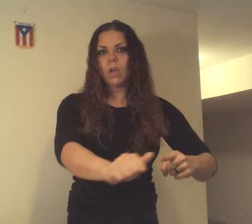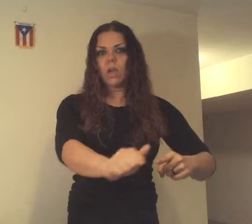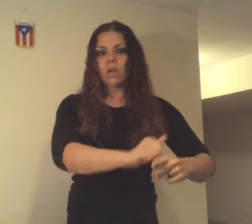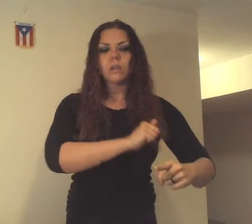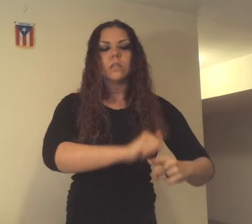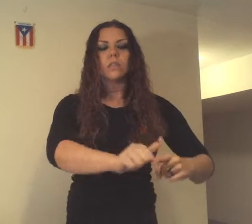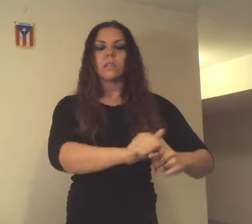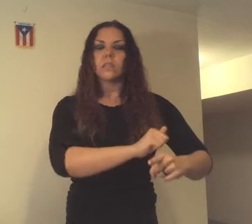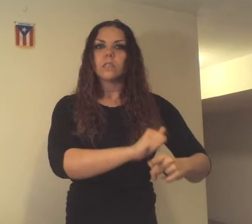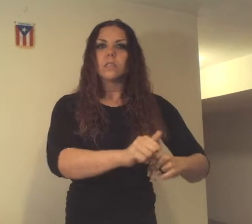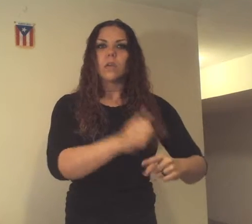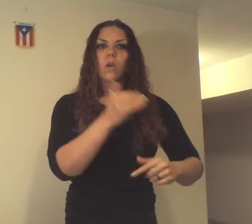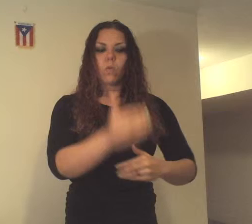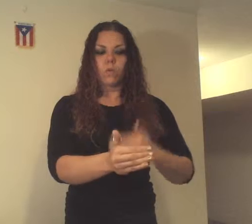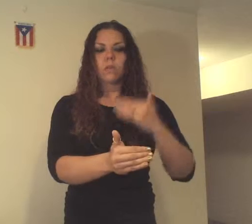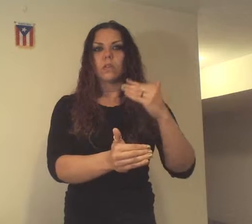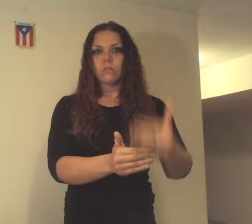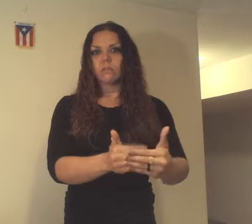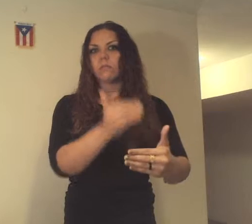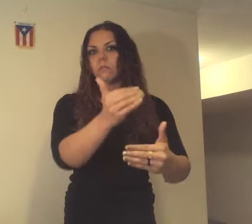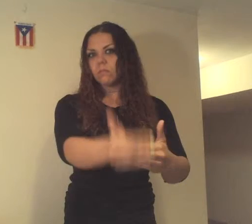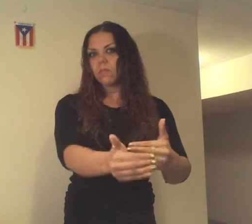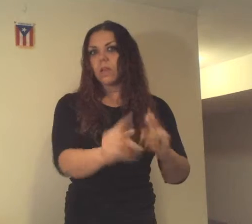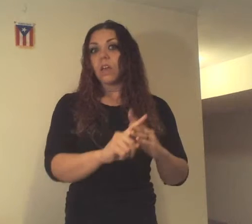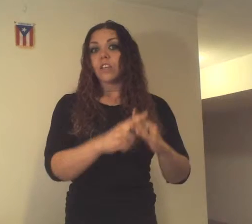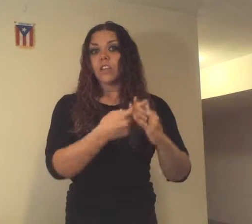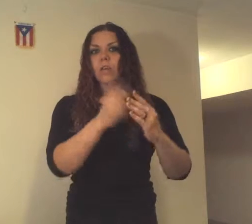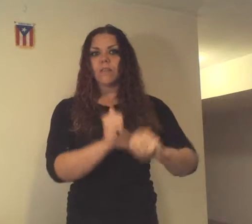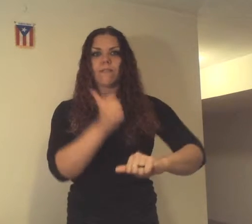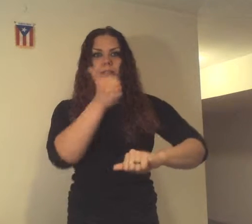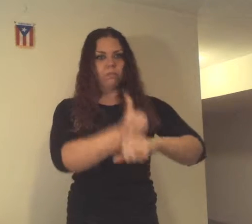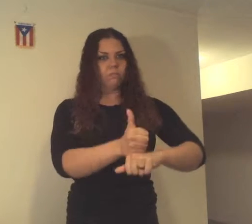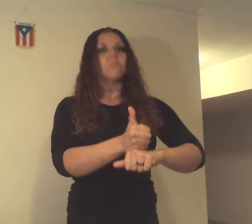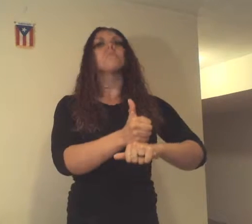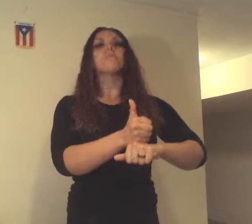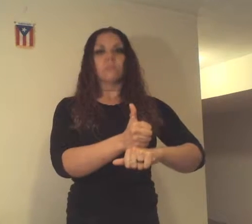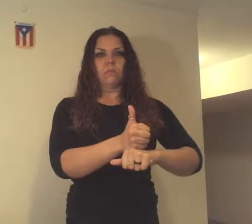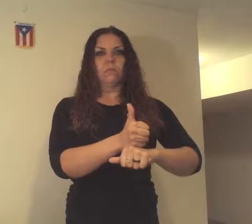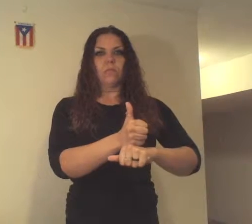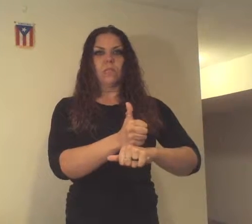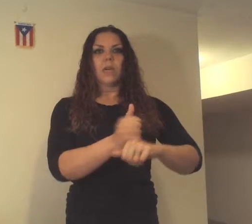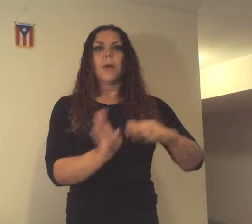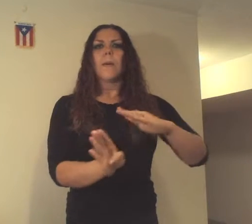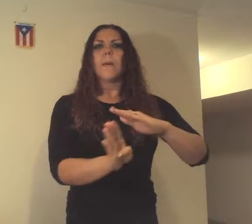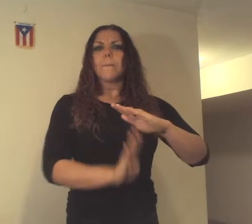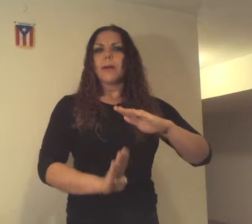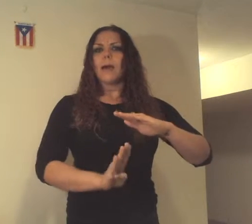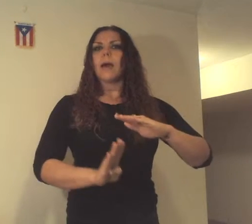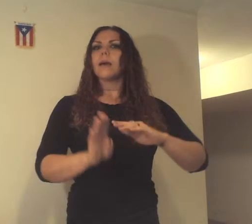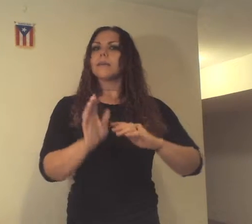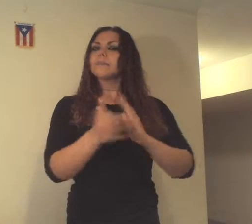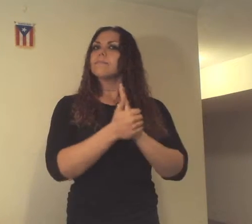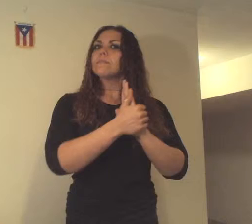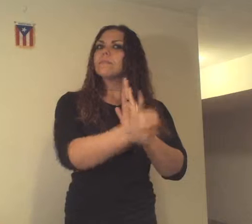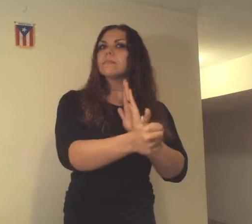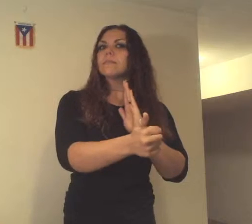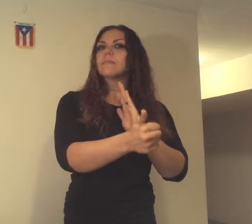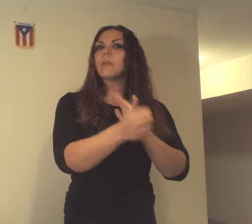one step at a time. It starts with a foundation, basic skills. We build on that, and we take people,